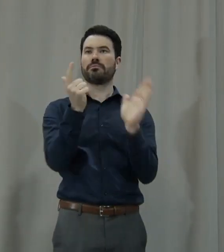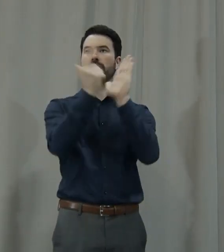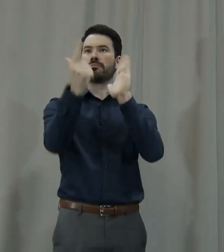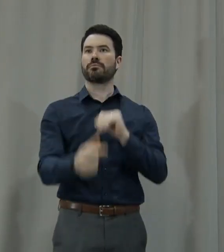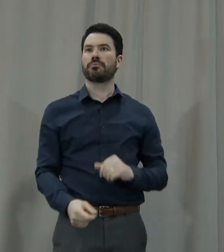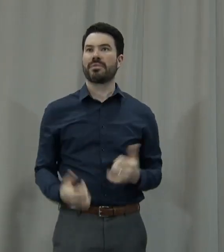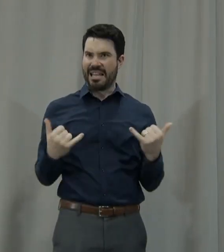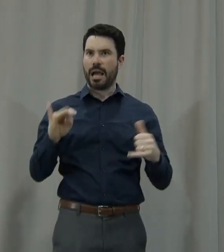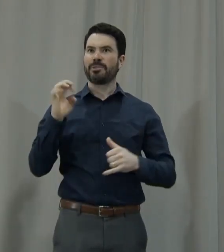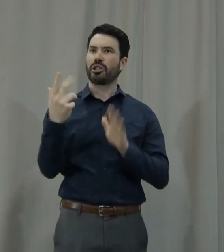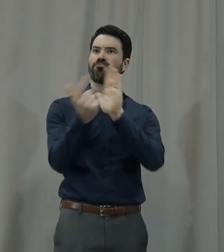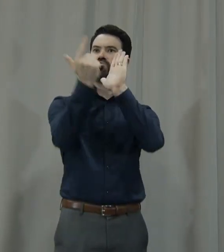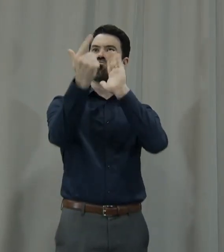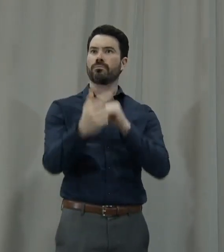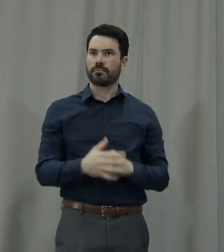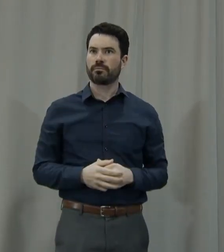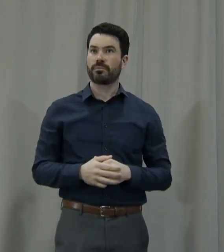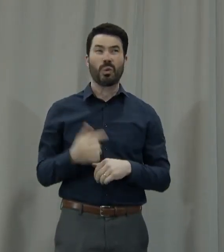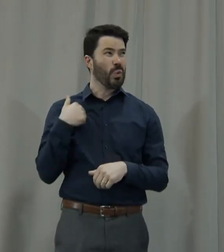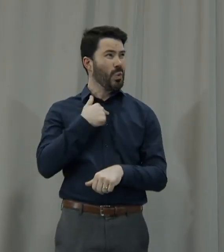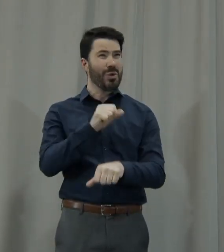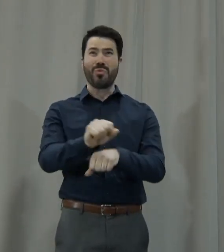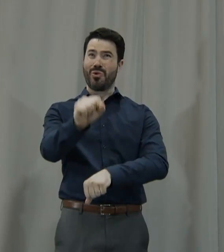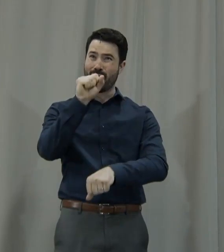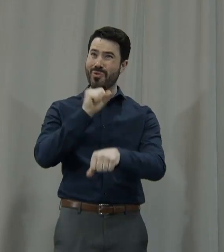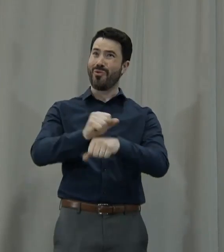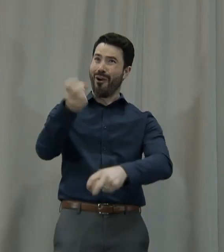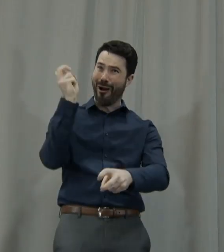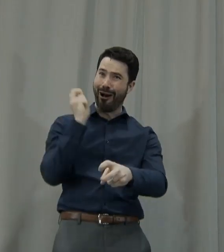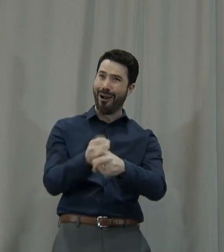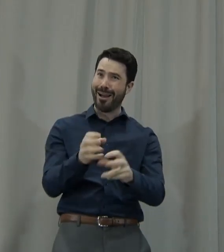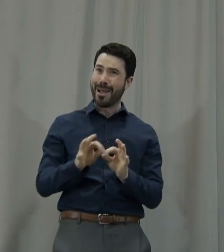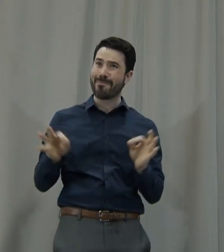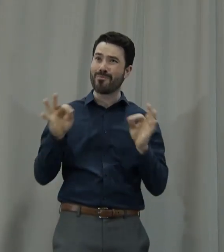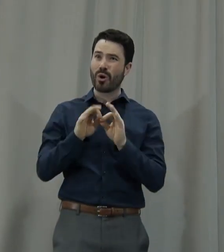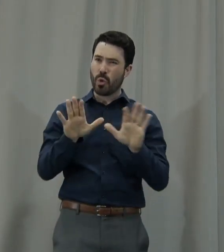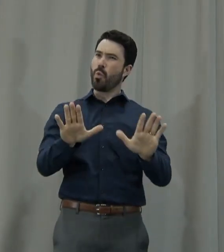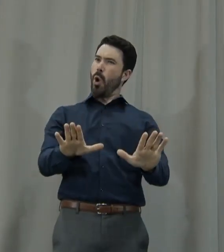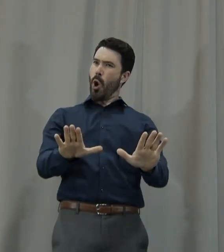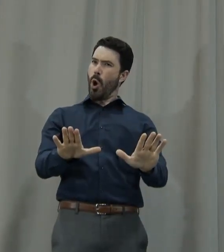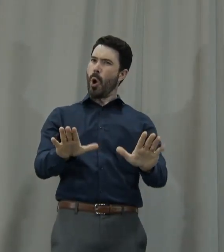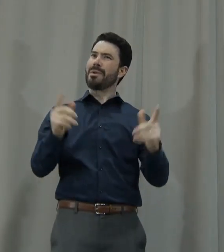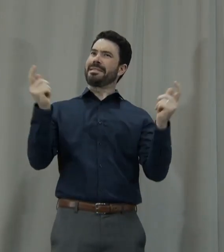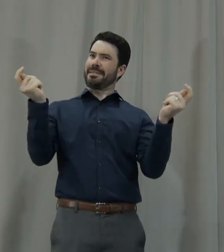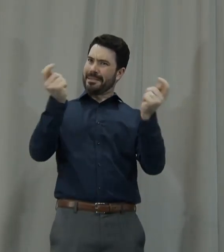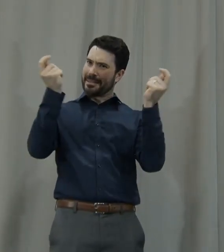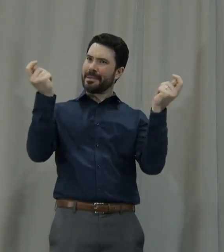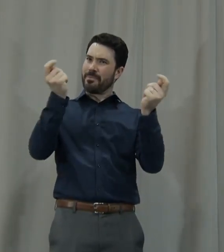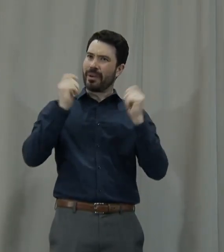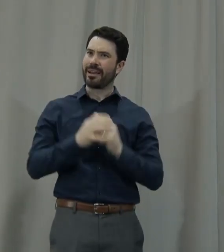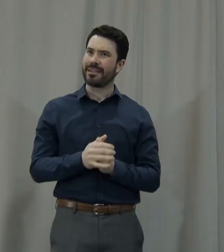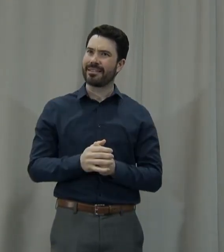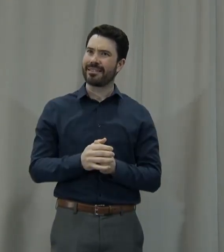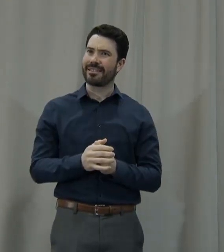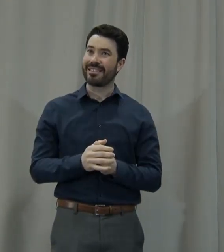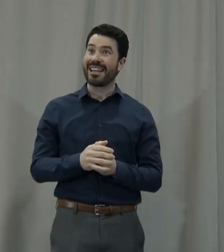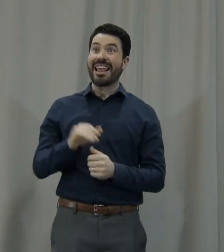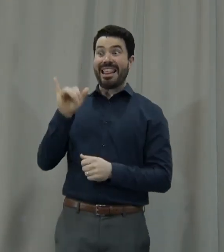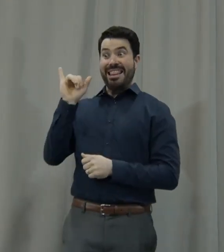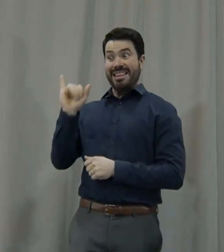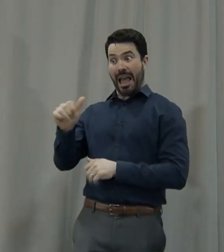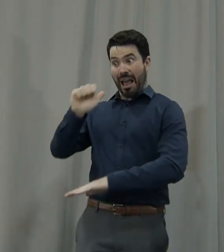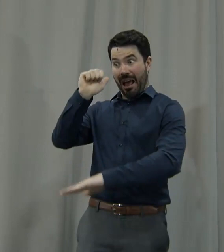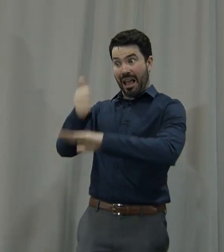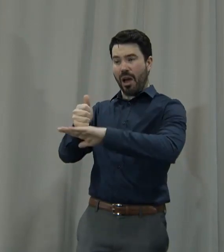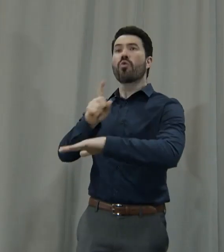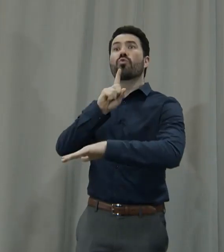You know, we work so hard, I think it's important to celebrate some of these things because, you know, they actually have a tremendous impact on